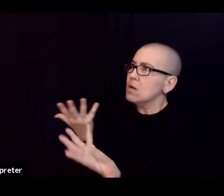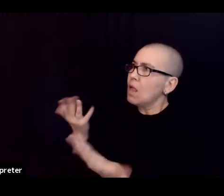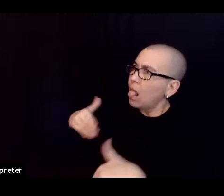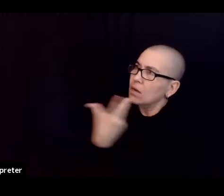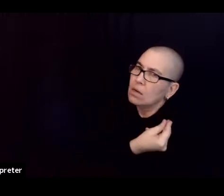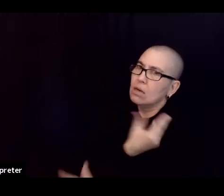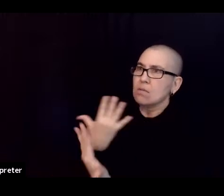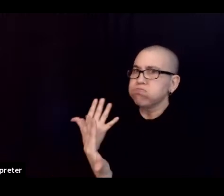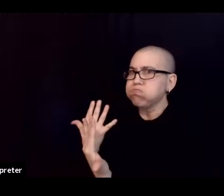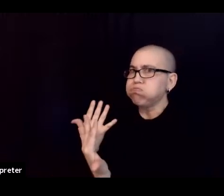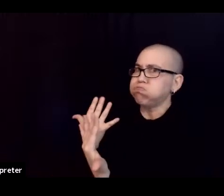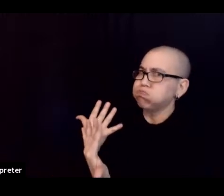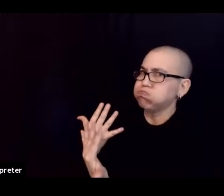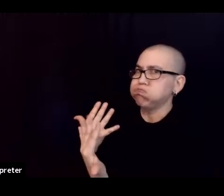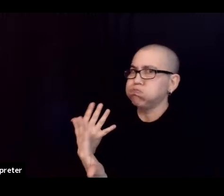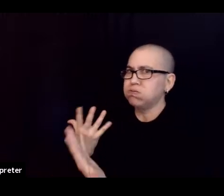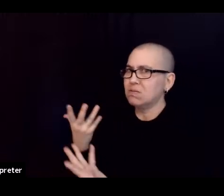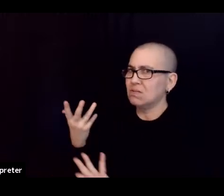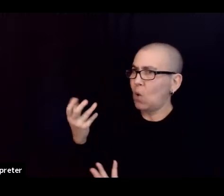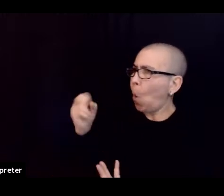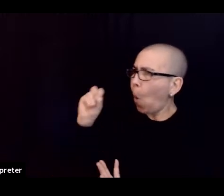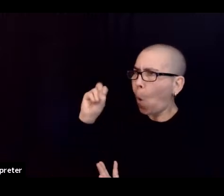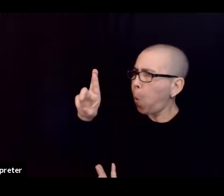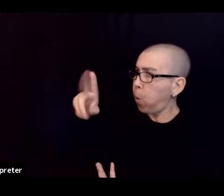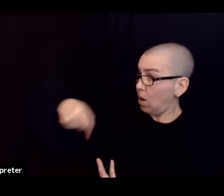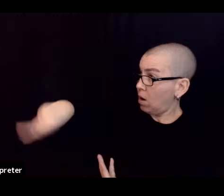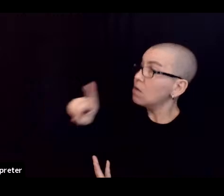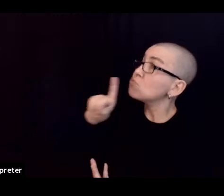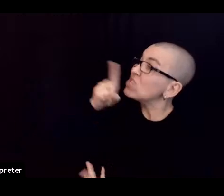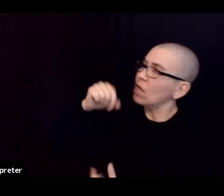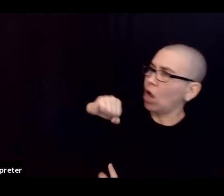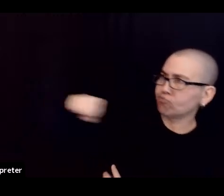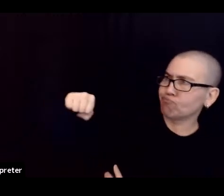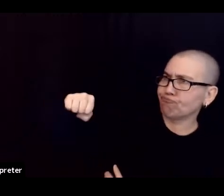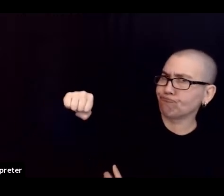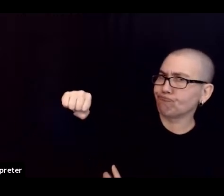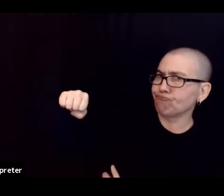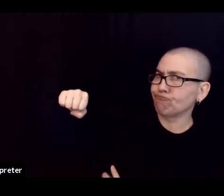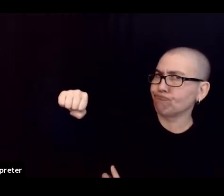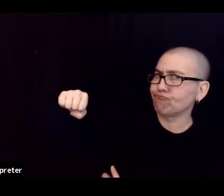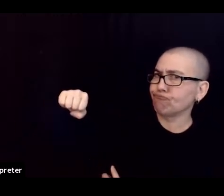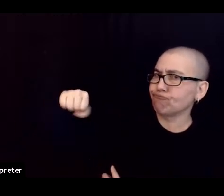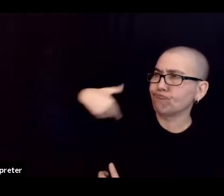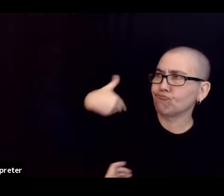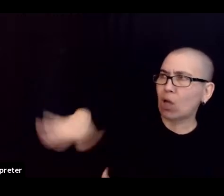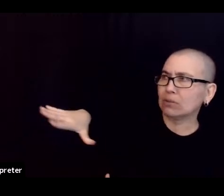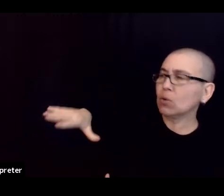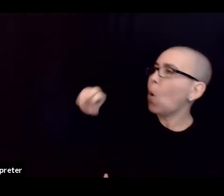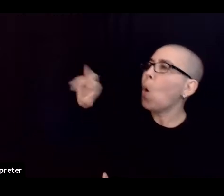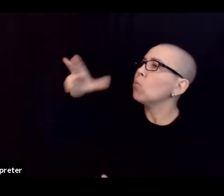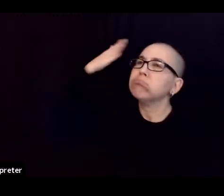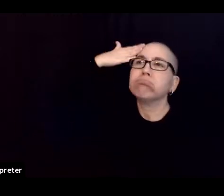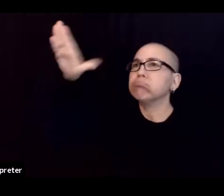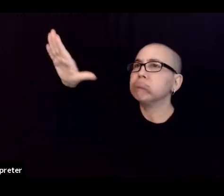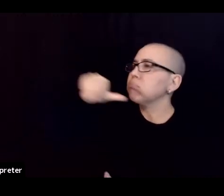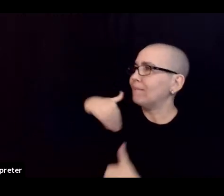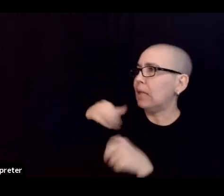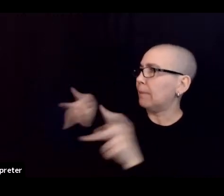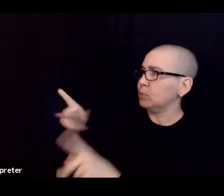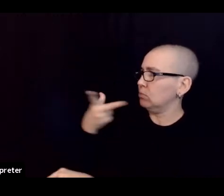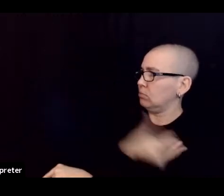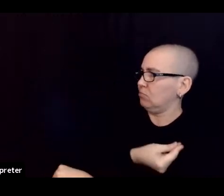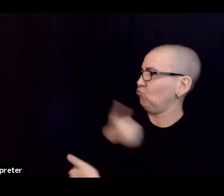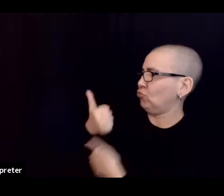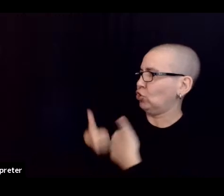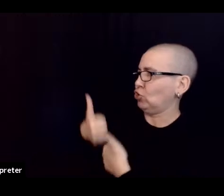30%? Are there any challenges getting the remaining doses to the remaining seniors? That's a great question, and we always know that it